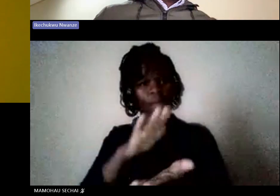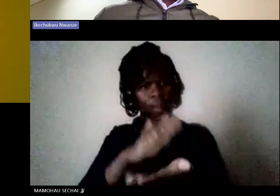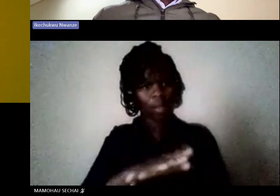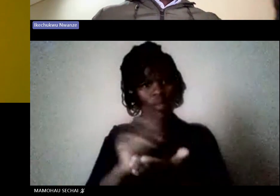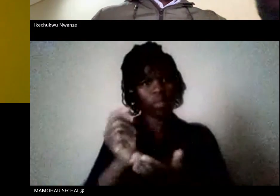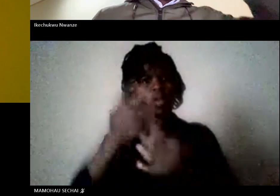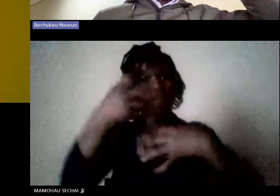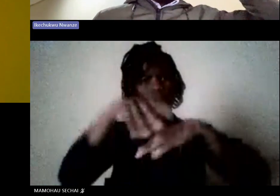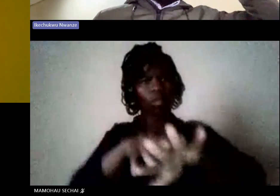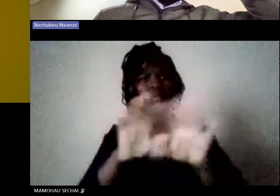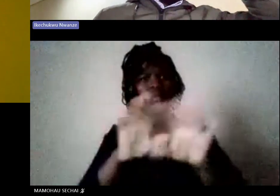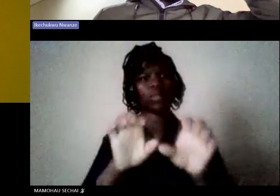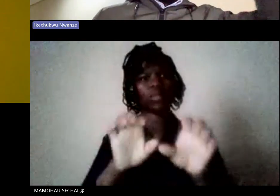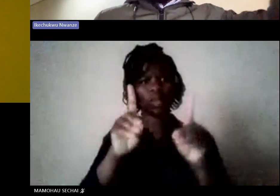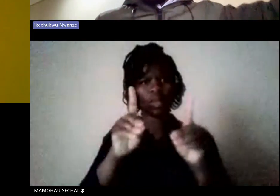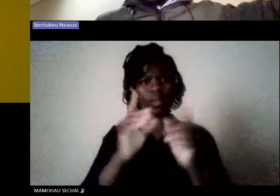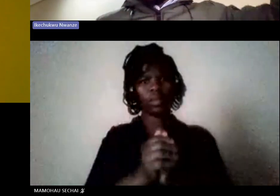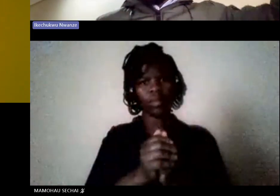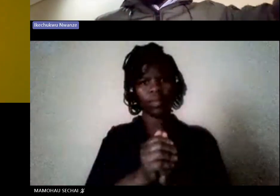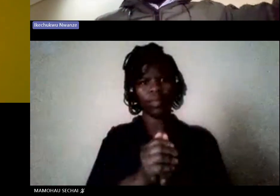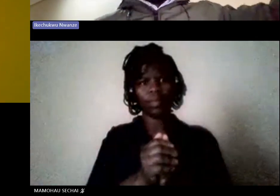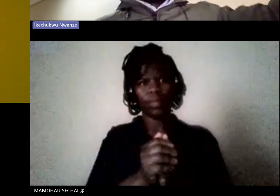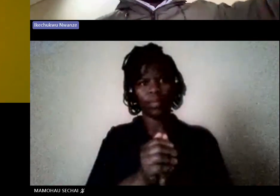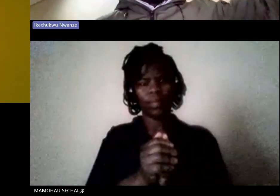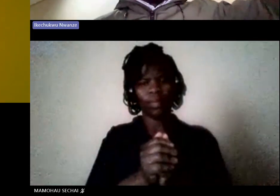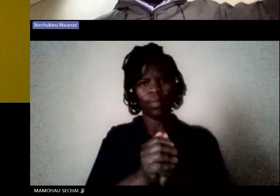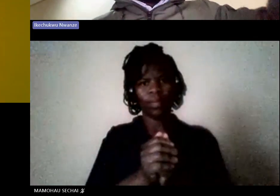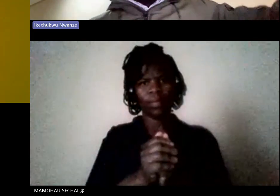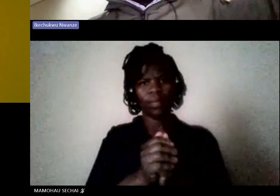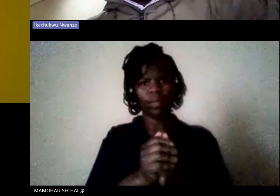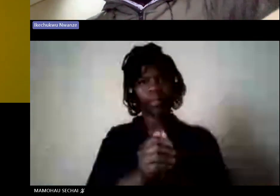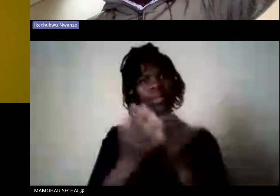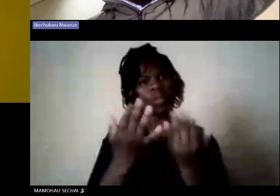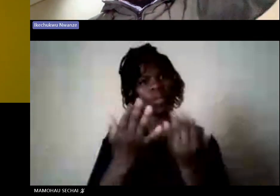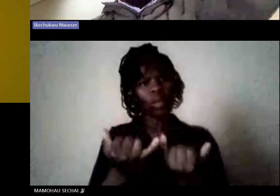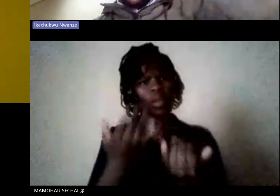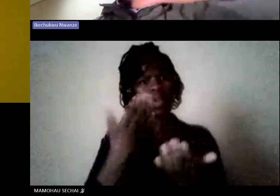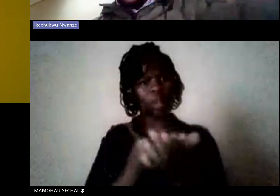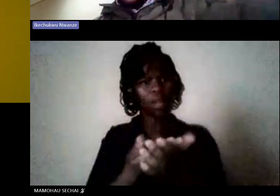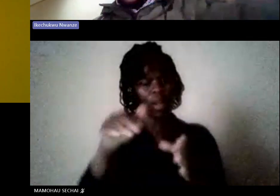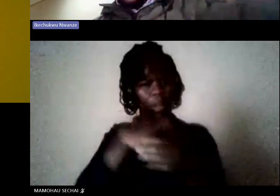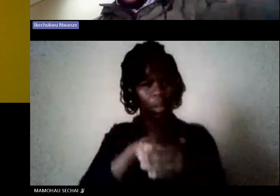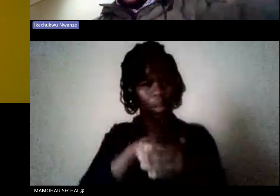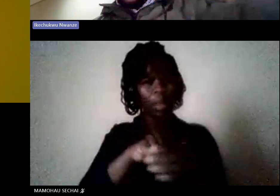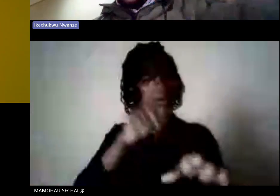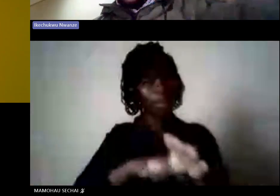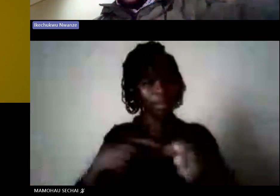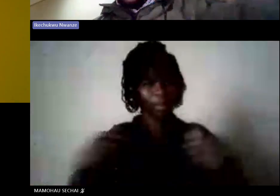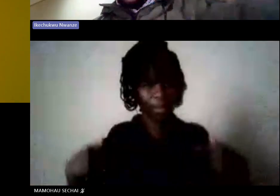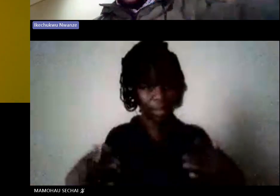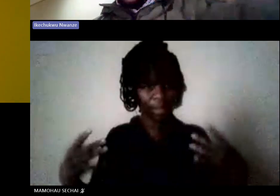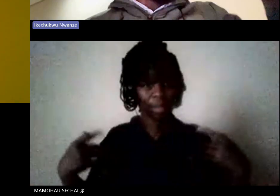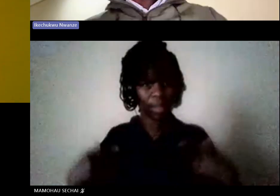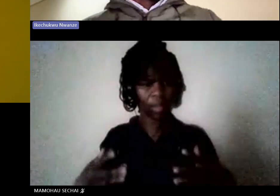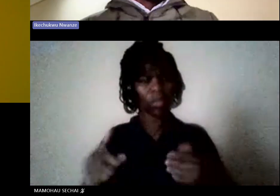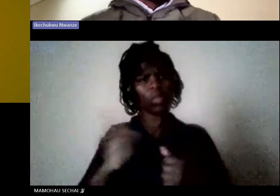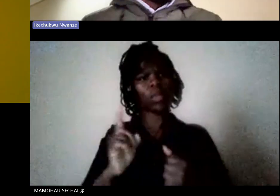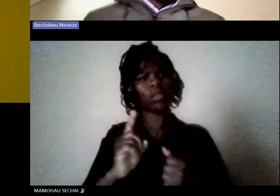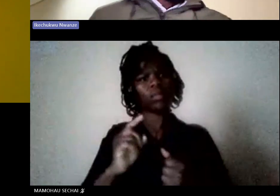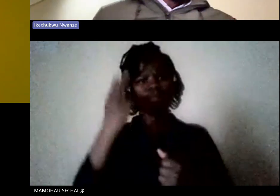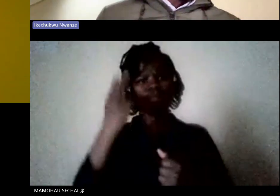of tries to tie in from what we started from the beginning. Started off with what visual impairment is from